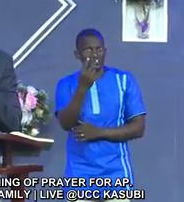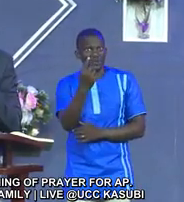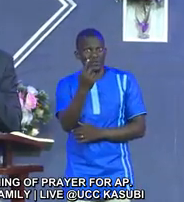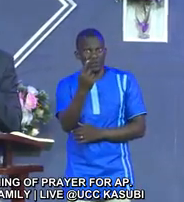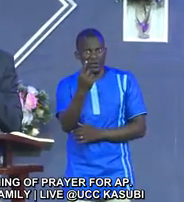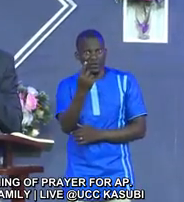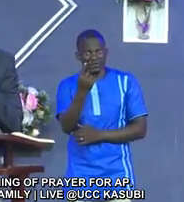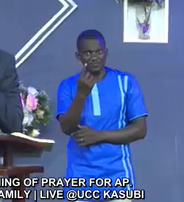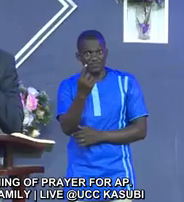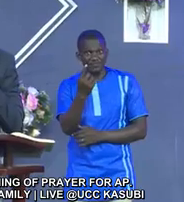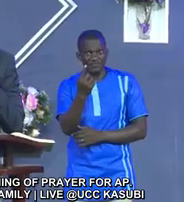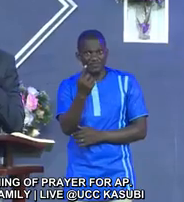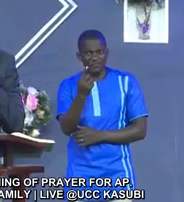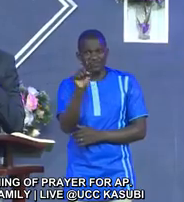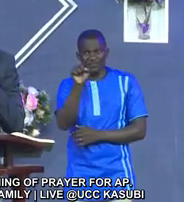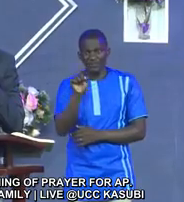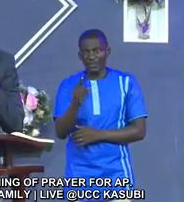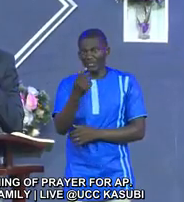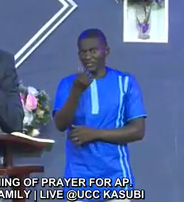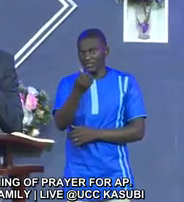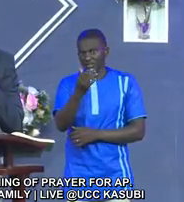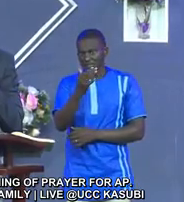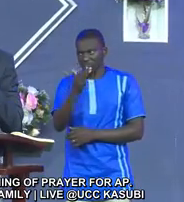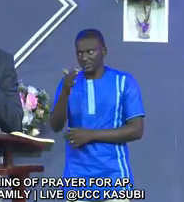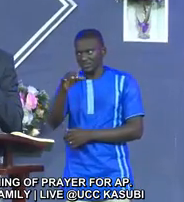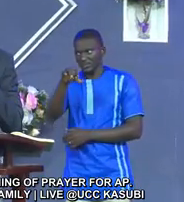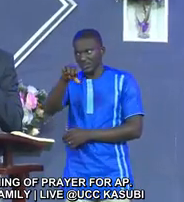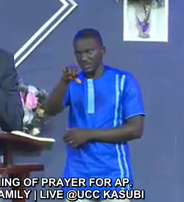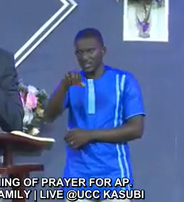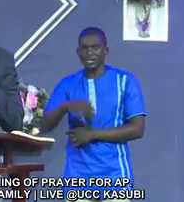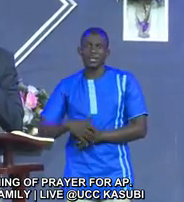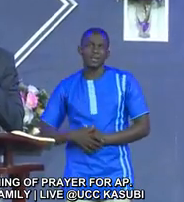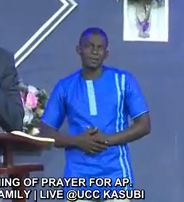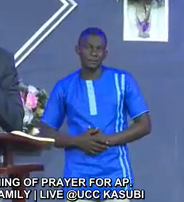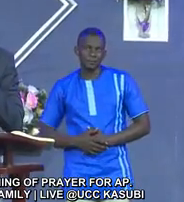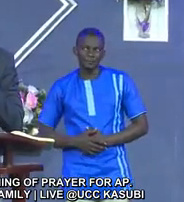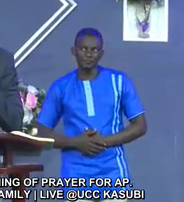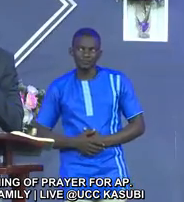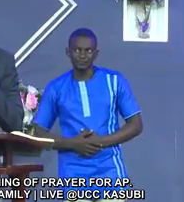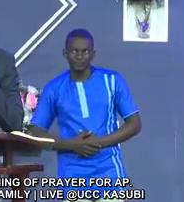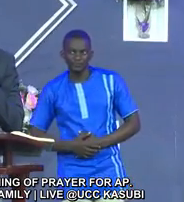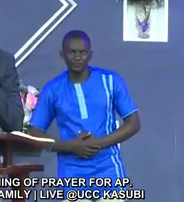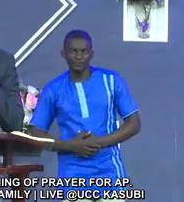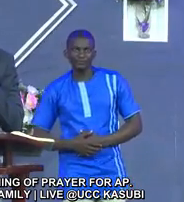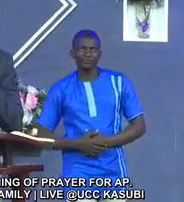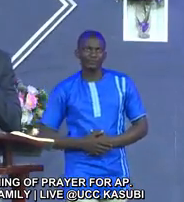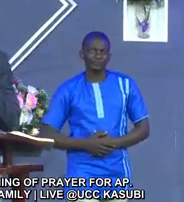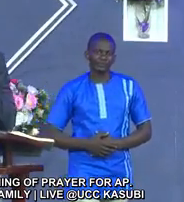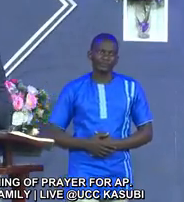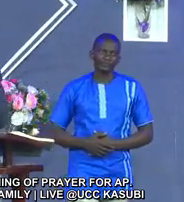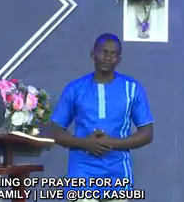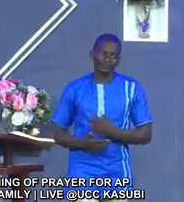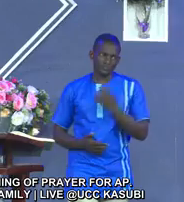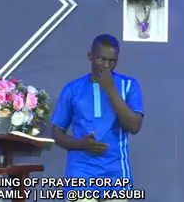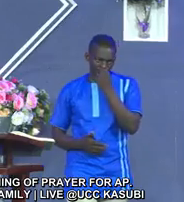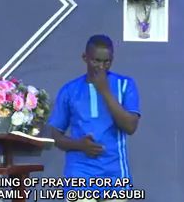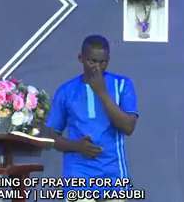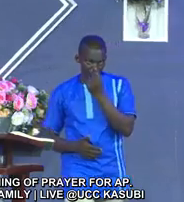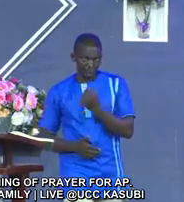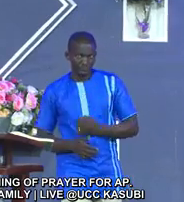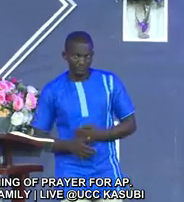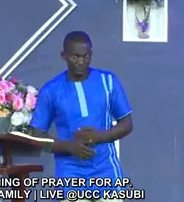to 9. Okubala 21 olunyiriri olw'omukaaga.